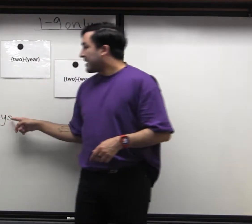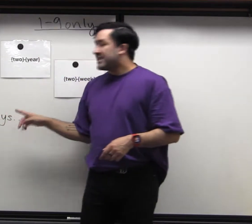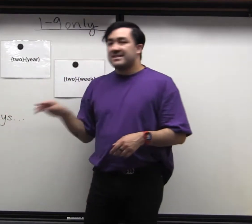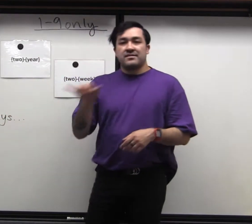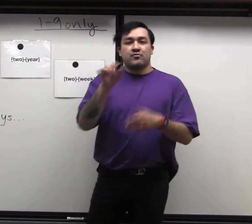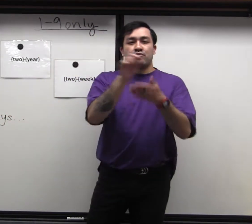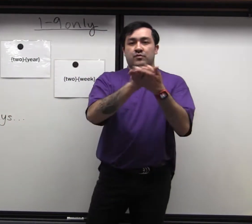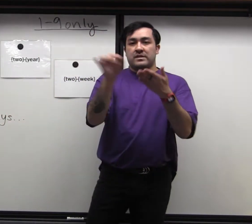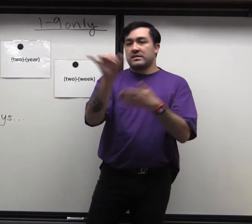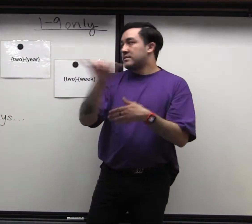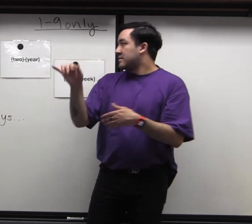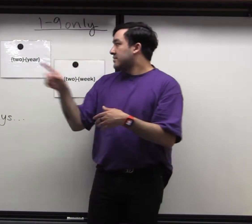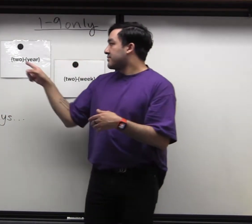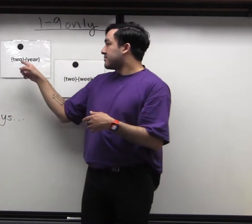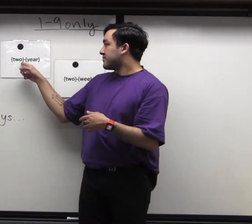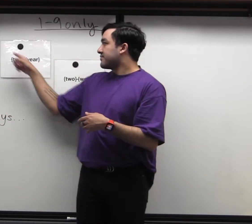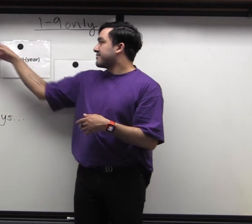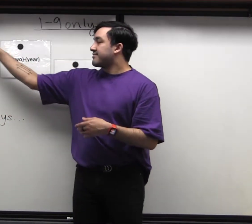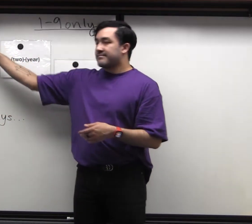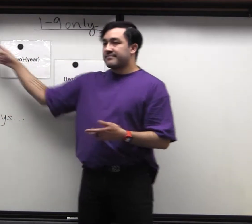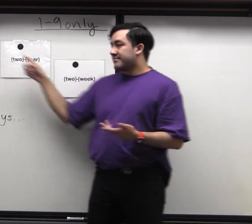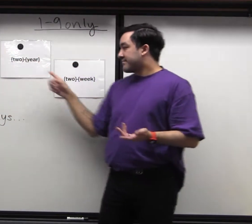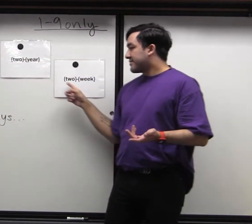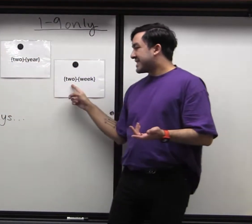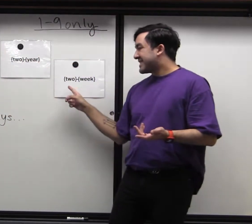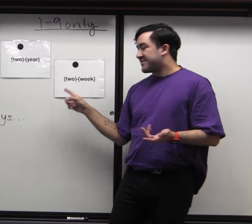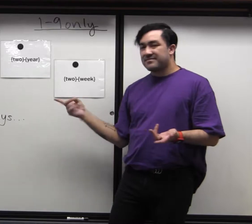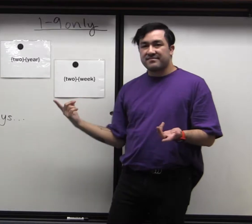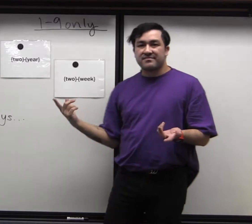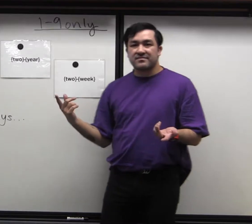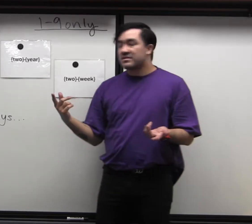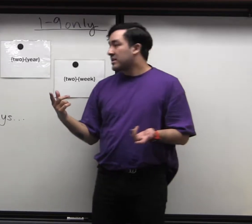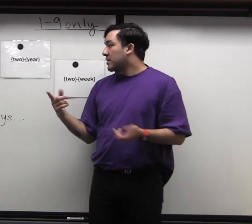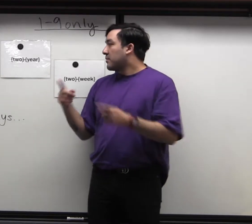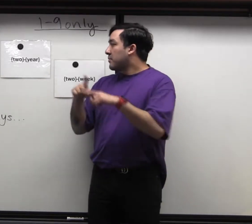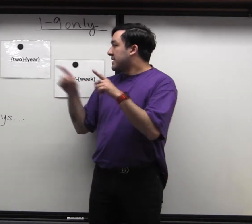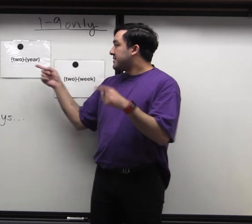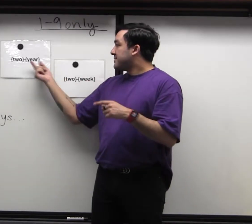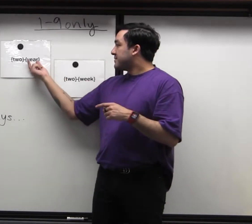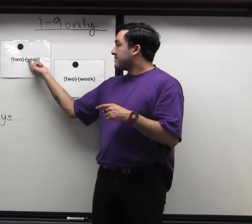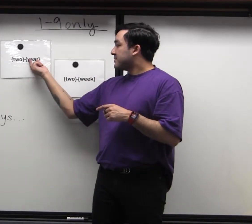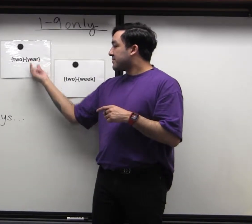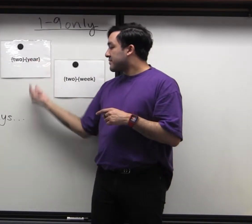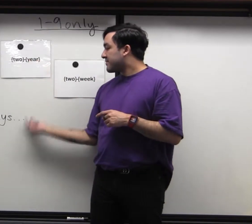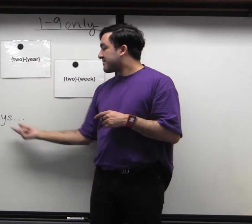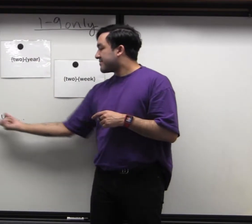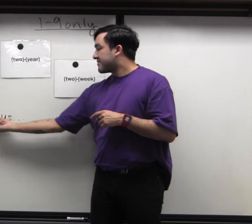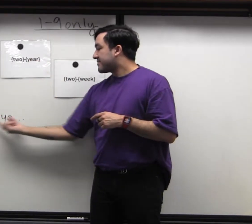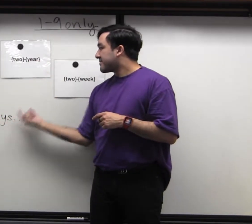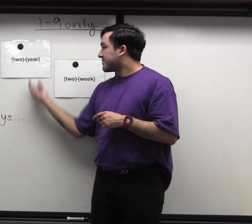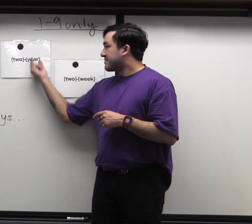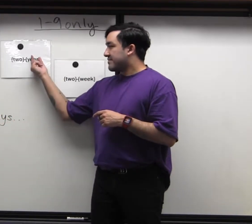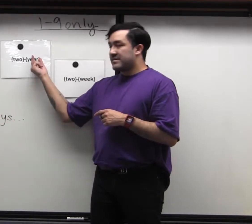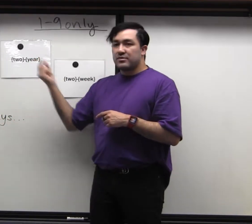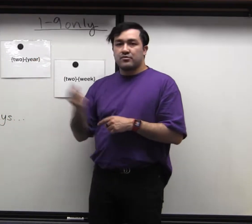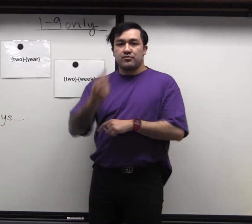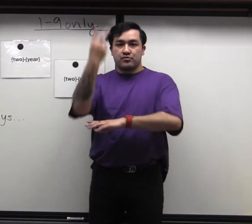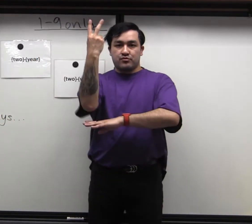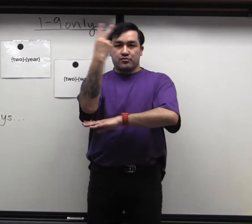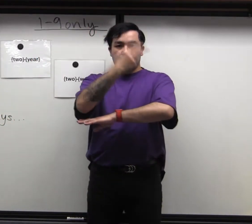Okay. So for minutes, hours, and days, we would write it the same exact way as we did here. We just would, for example,